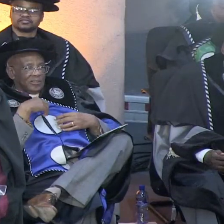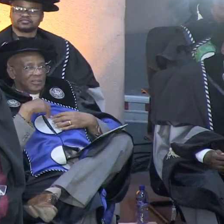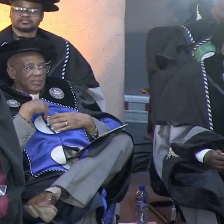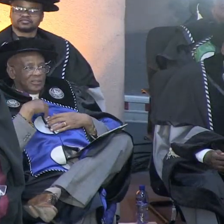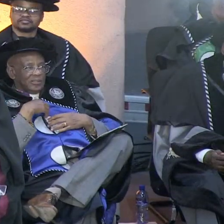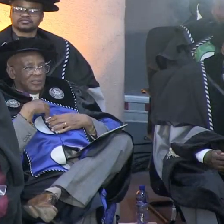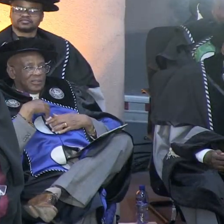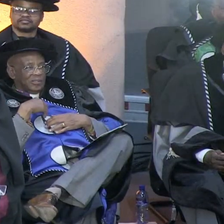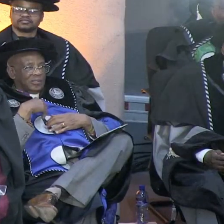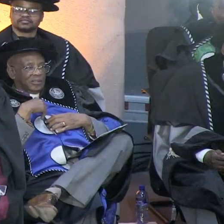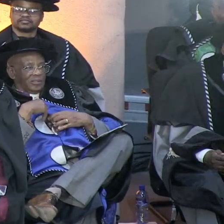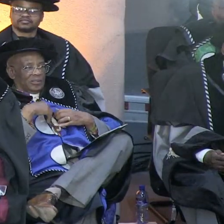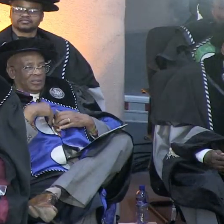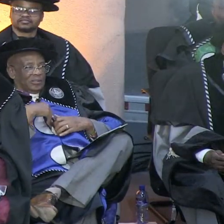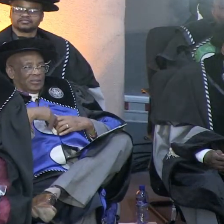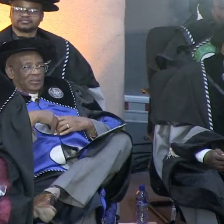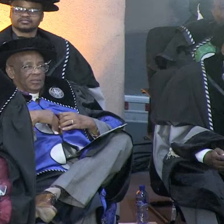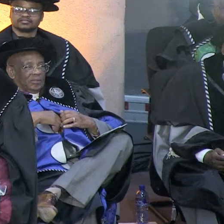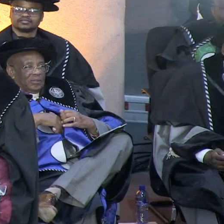It is not 39 billion.